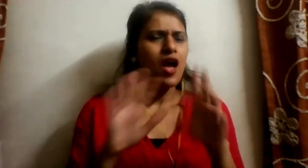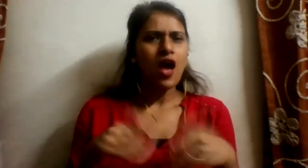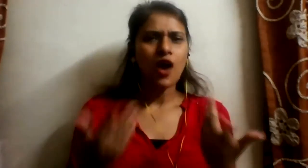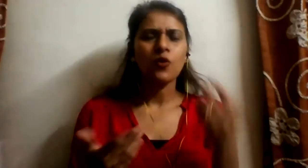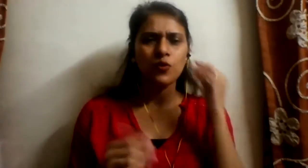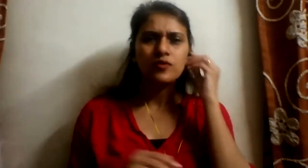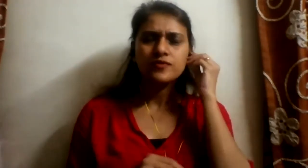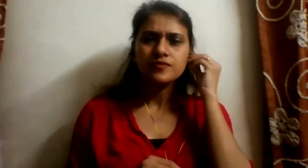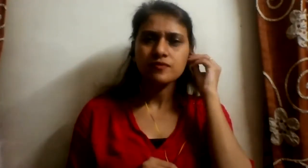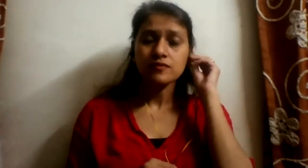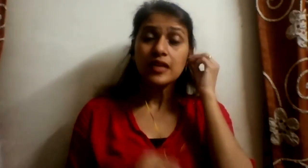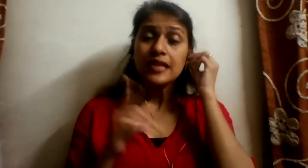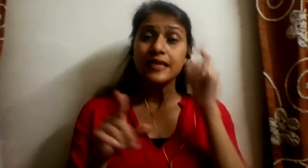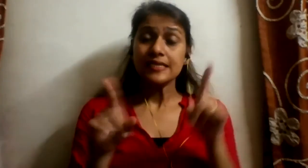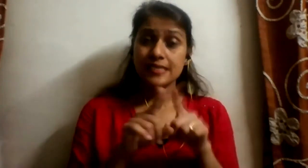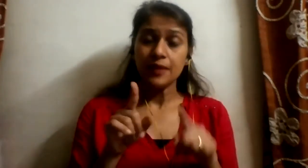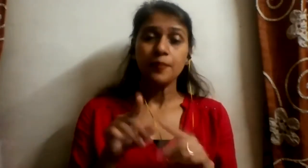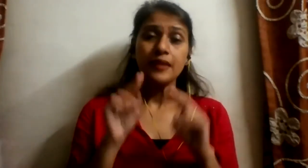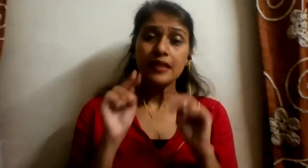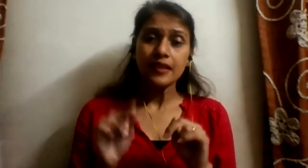this is something that needs to be, and the road ahead that I find is,